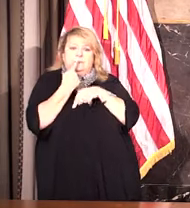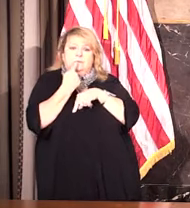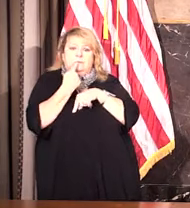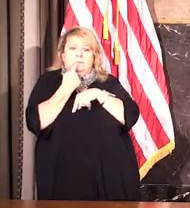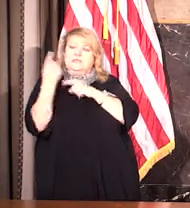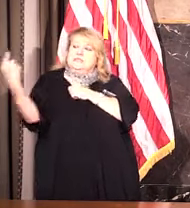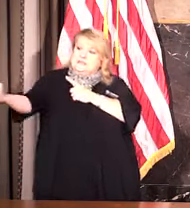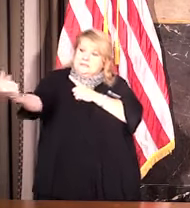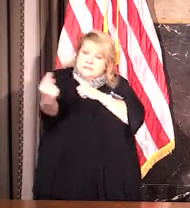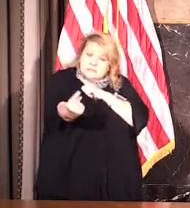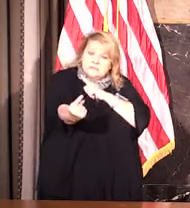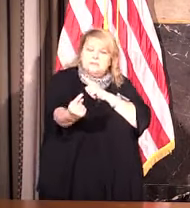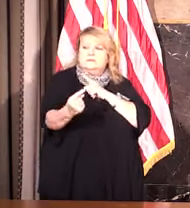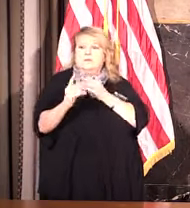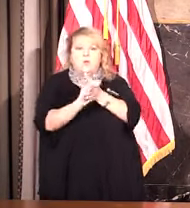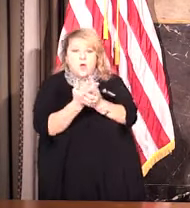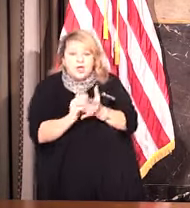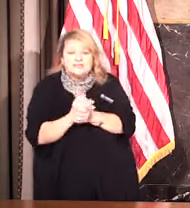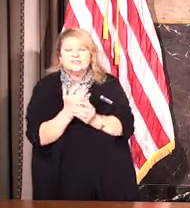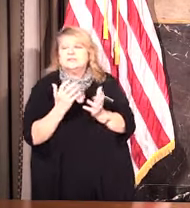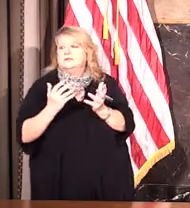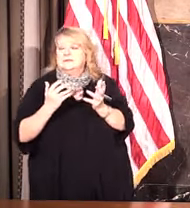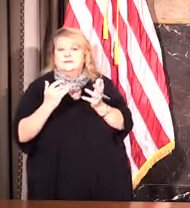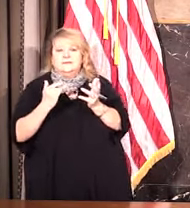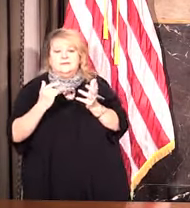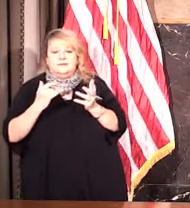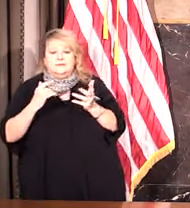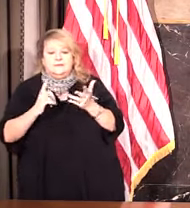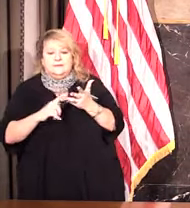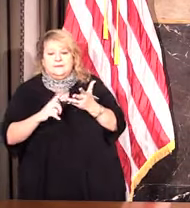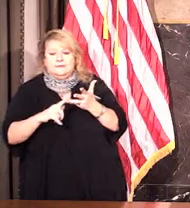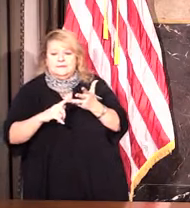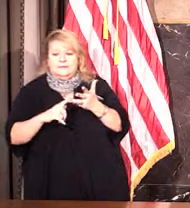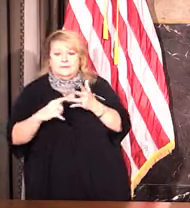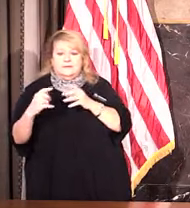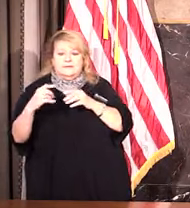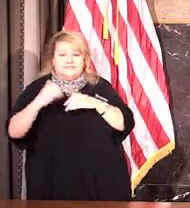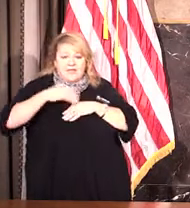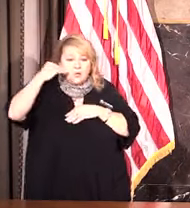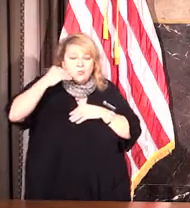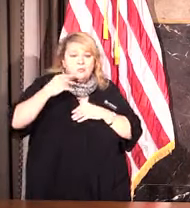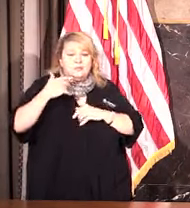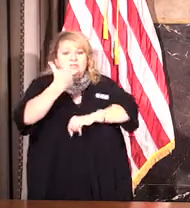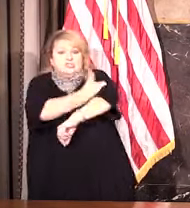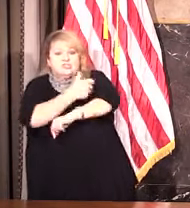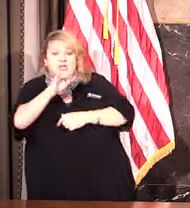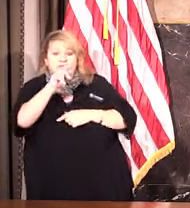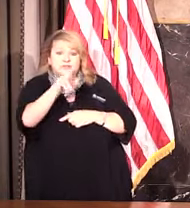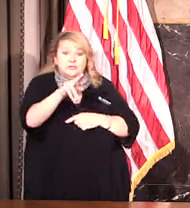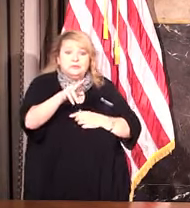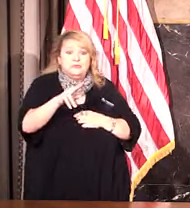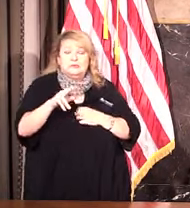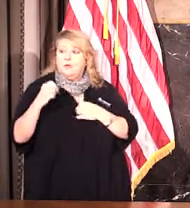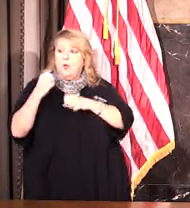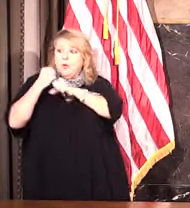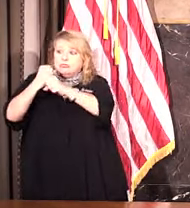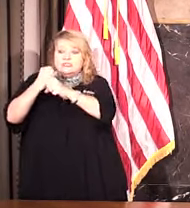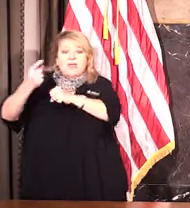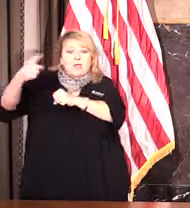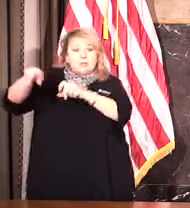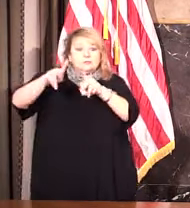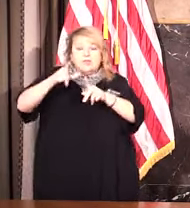hands, to stay home when they're sick, to protect the vulnerable, to get a flu shot. All of those things. We need those behaviors. Those things are